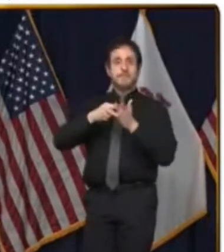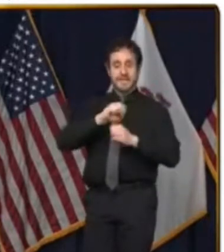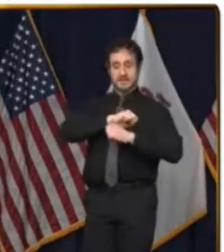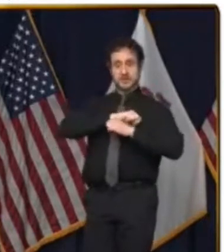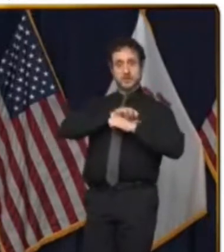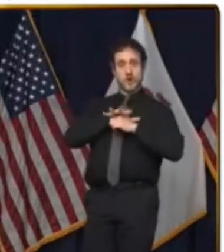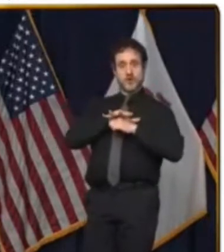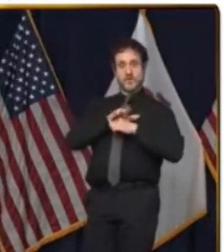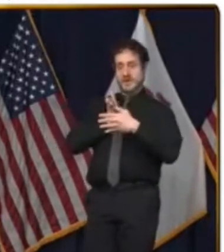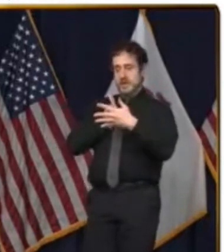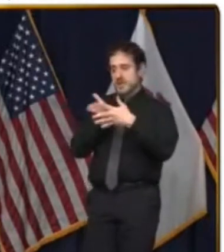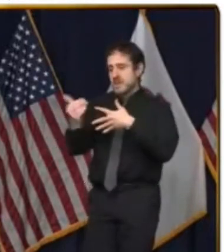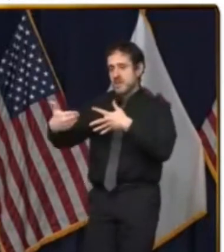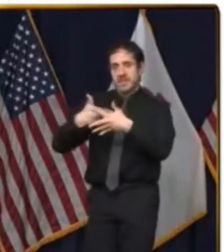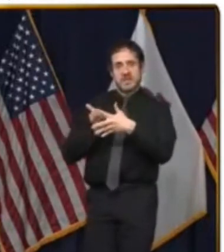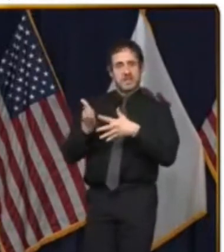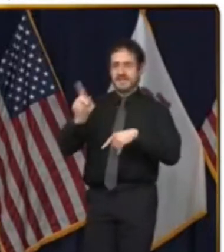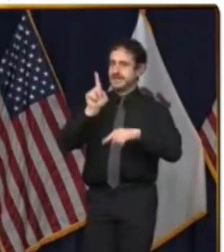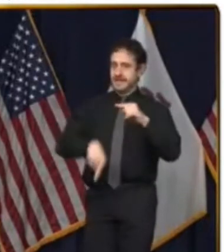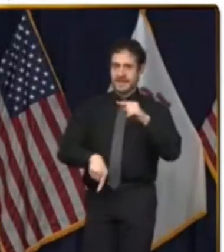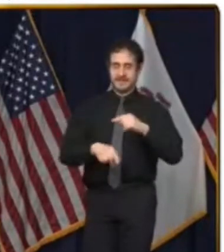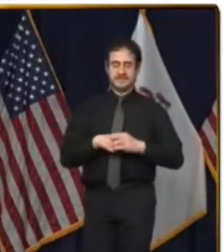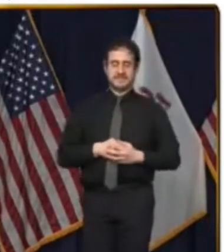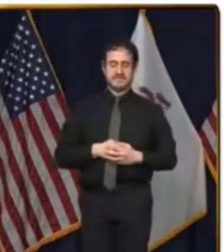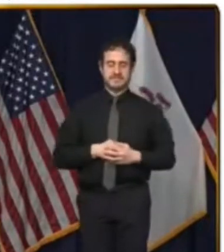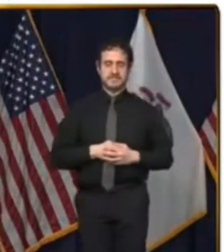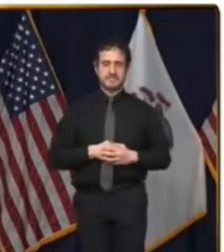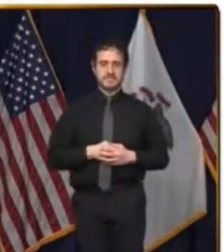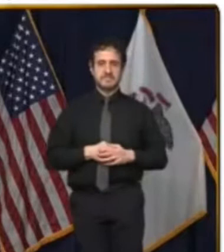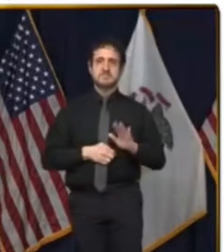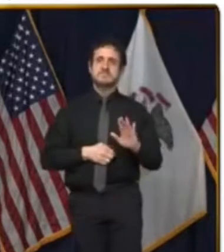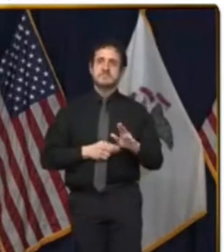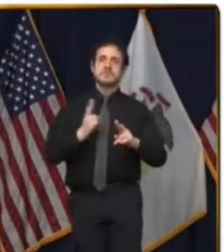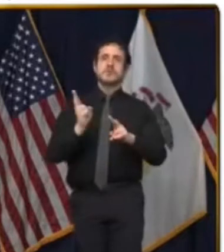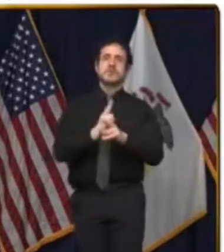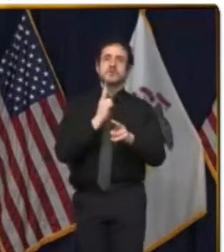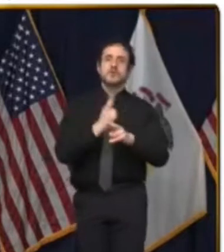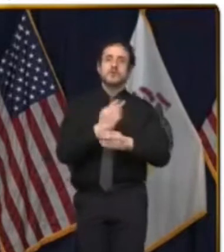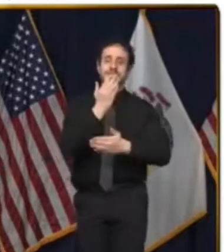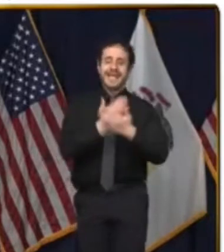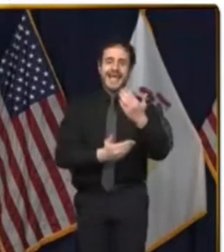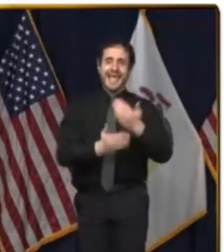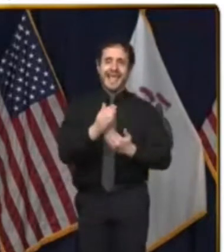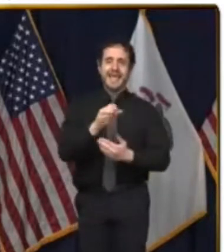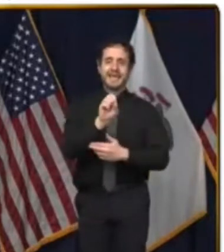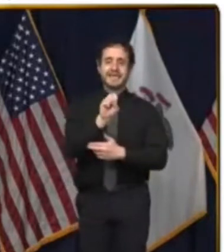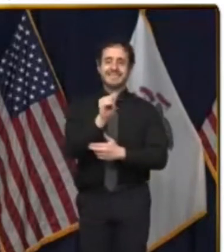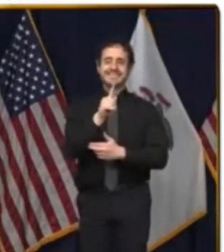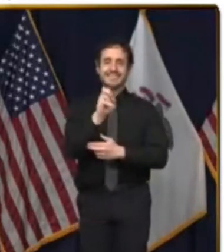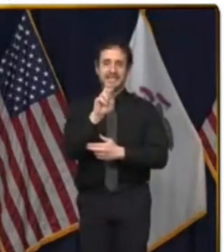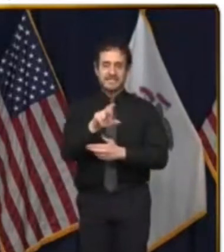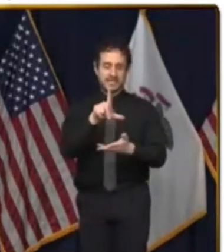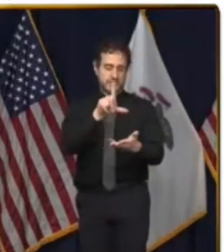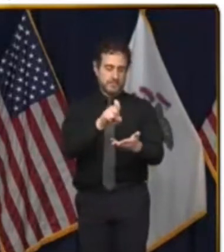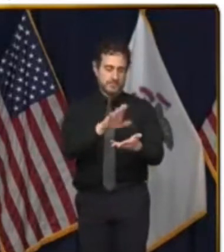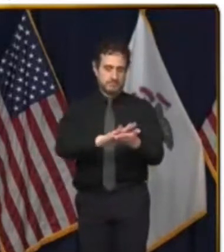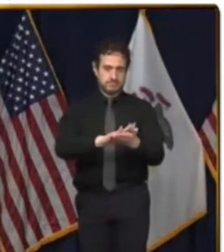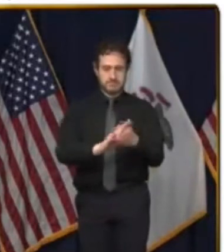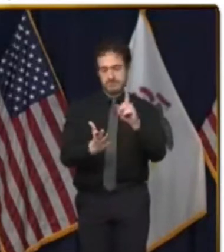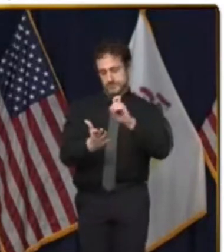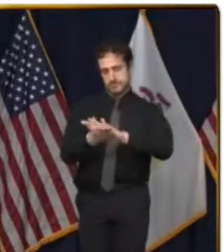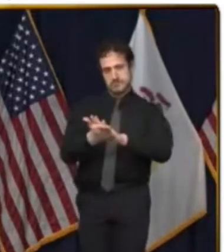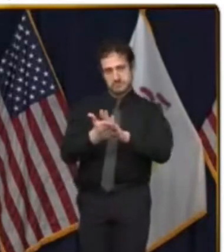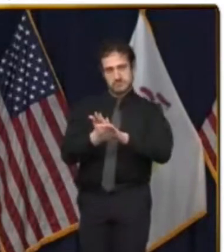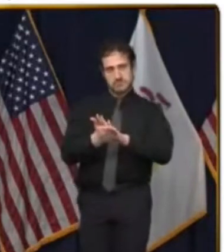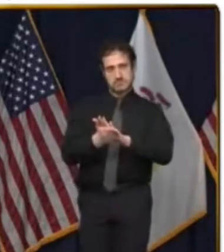time getting through. Use your hand sanitizer and love people from a